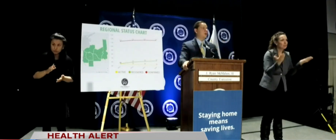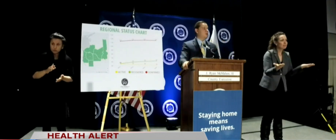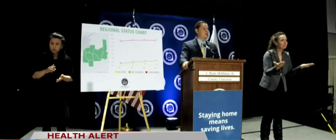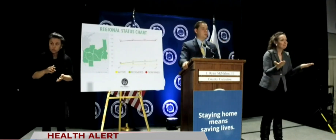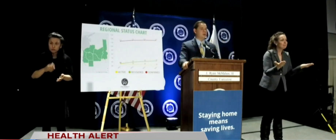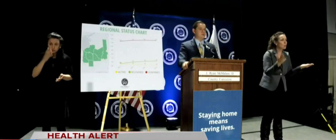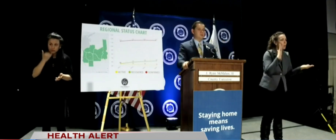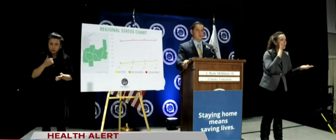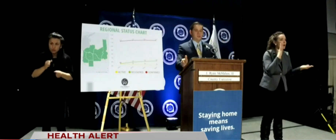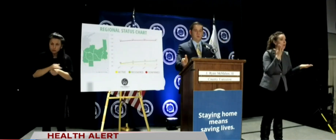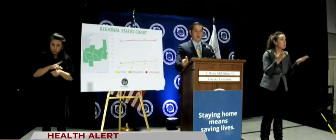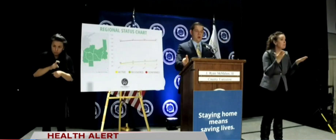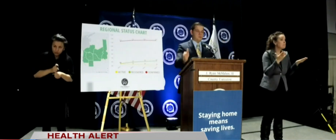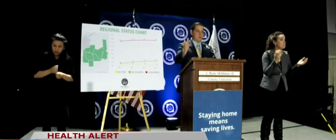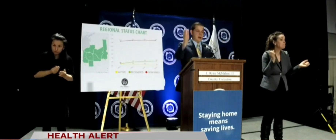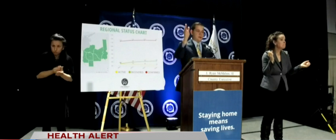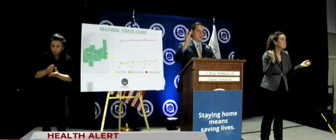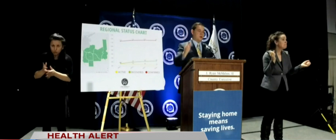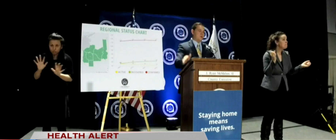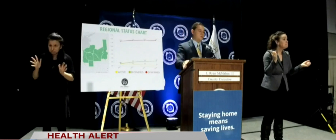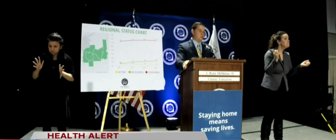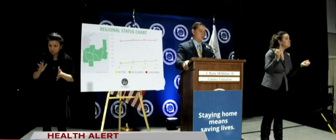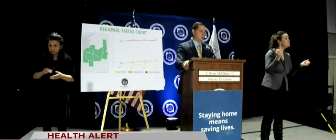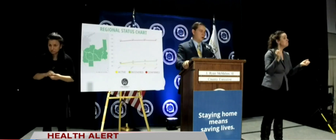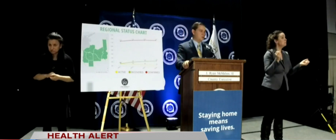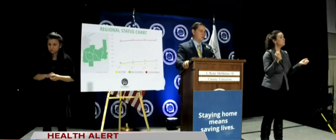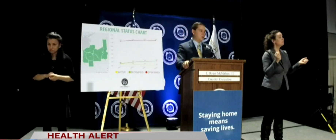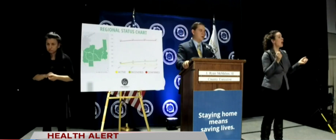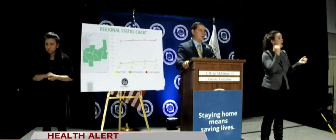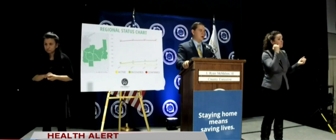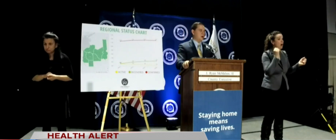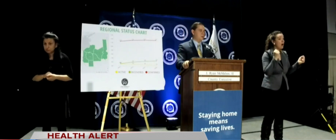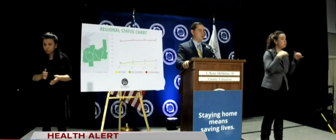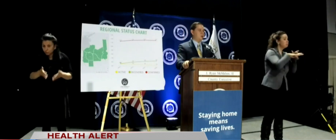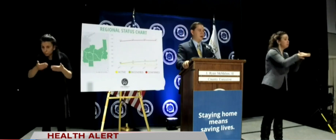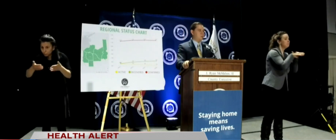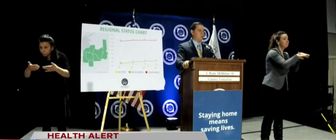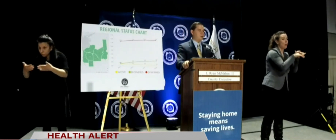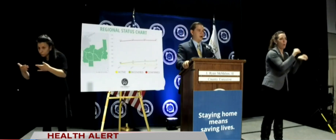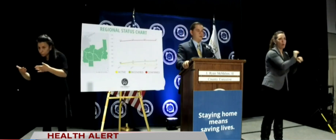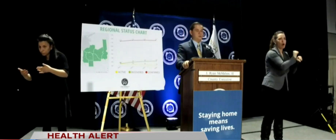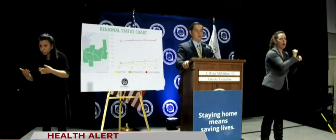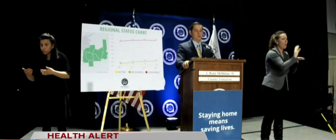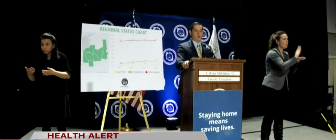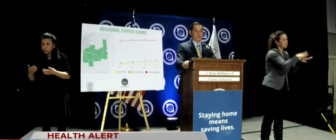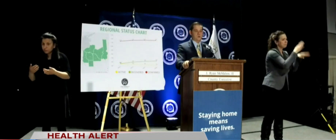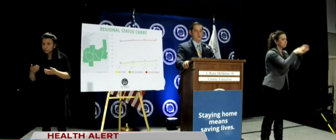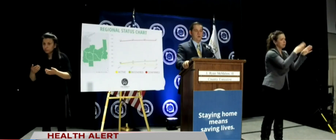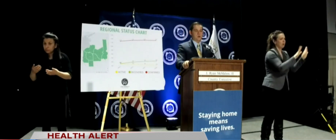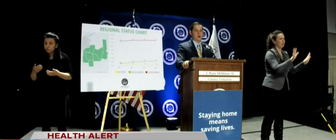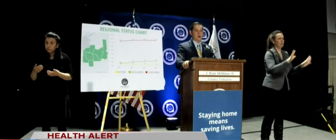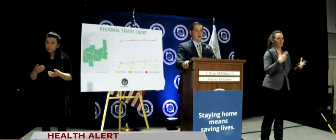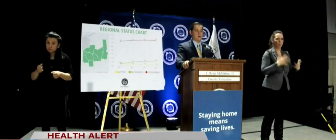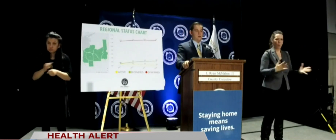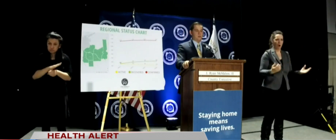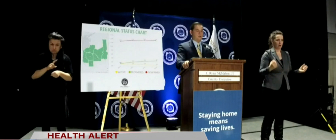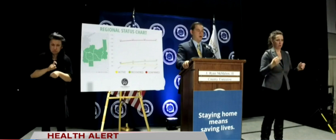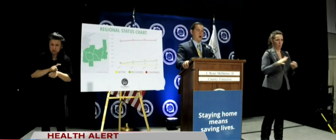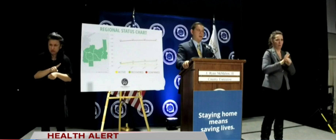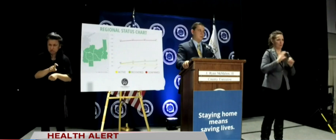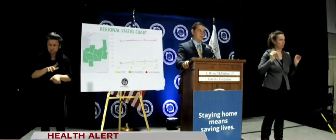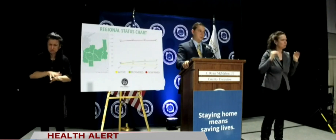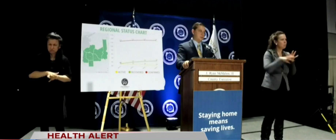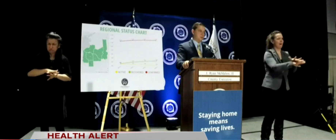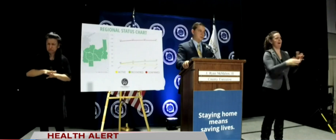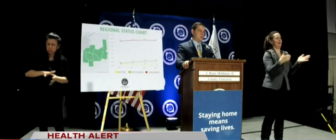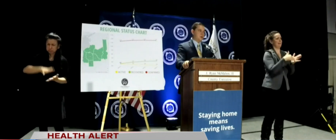quickly, you could be in a situation where it comes back and the curve is much larger. The toll on public health is much worse. It will be very hard